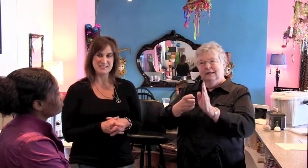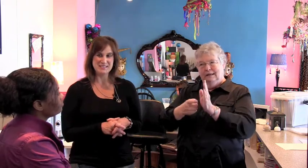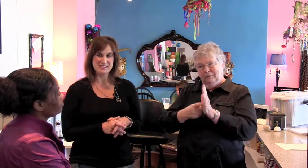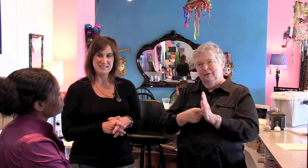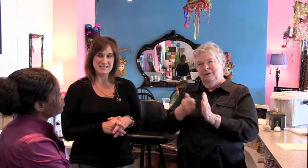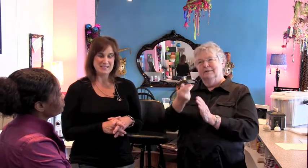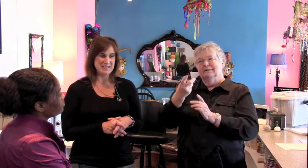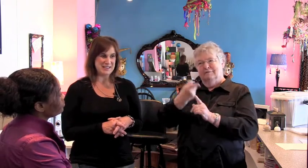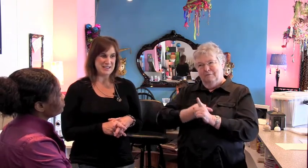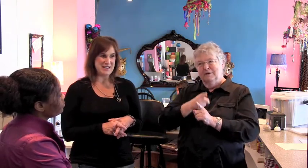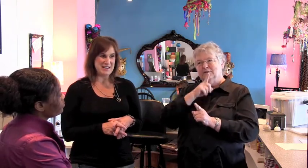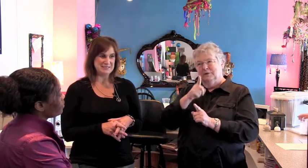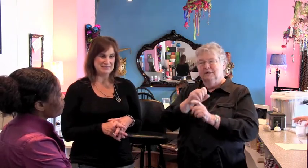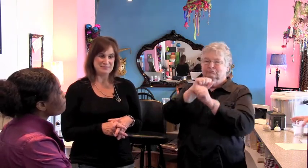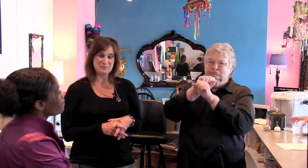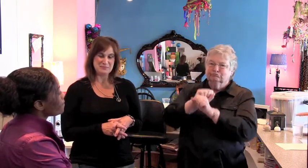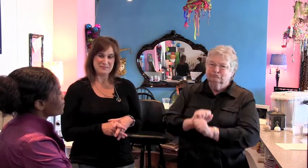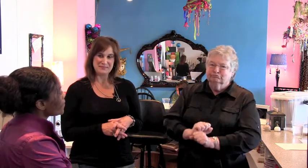months.